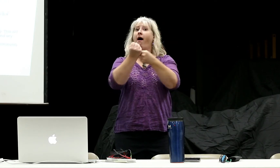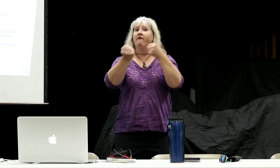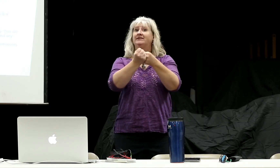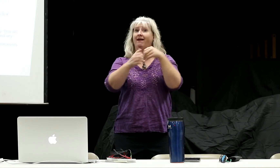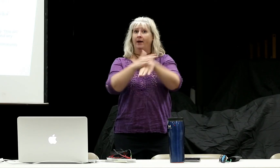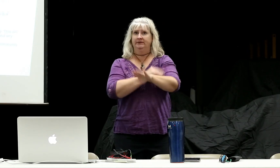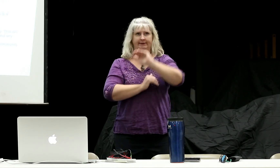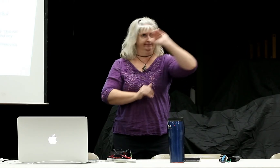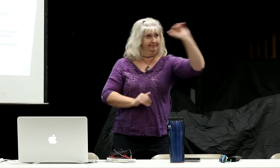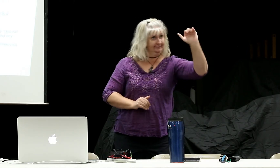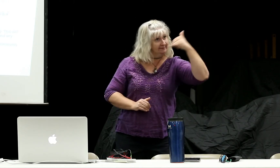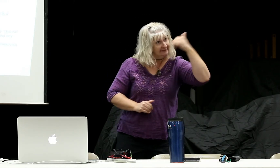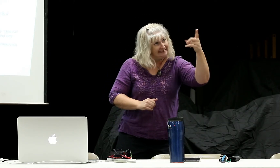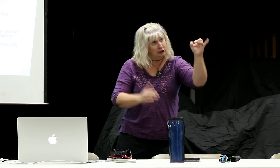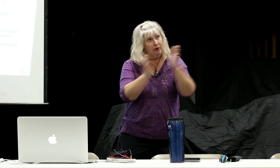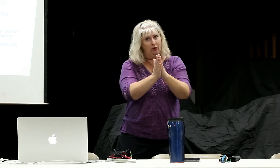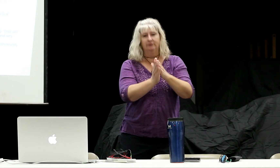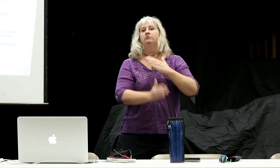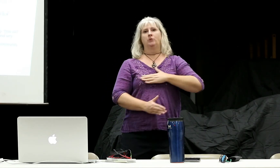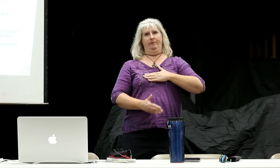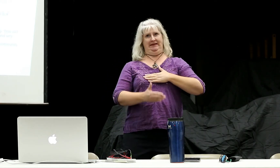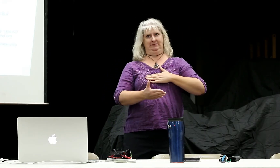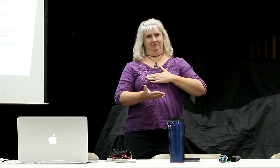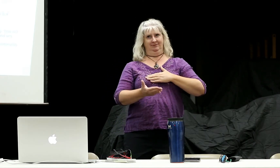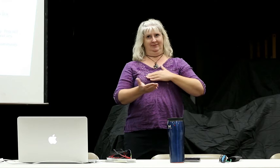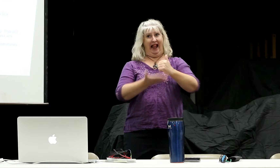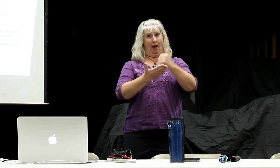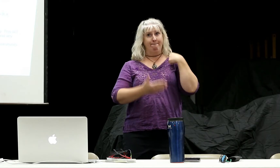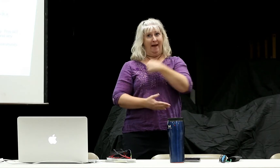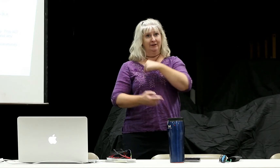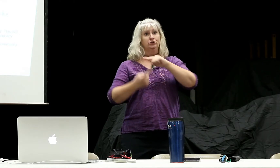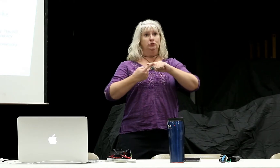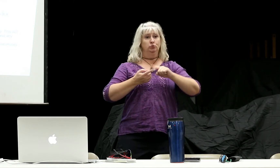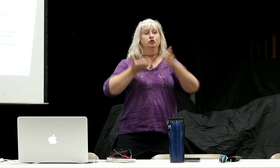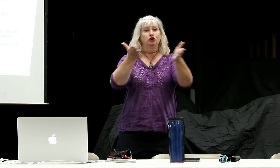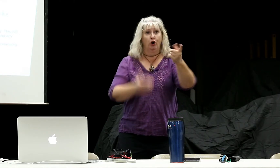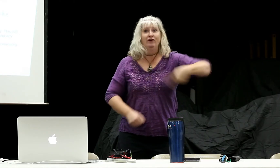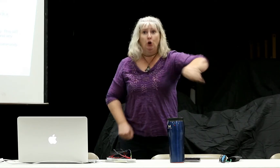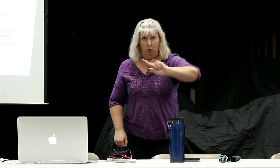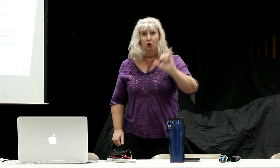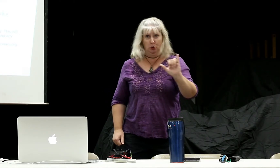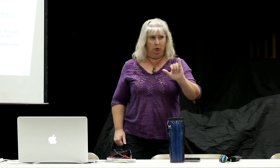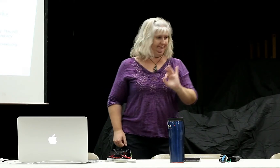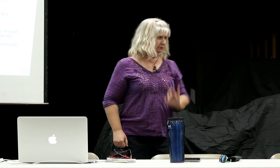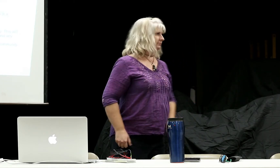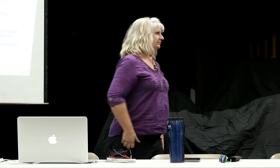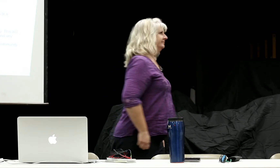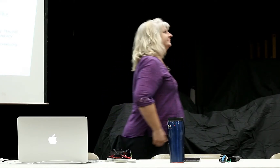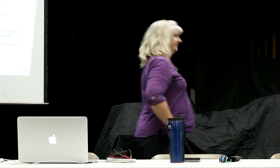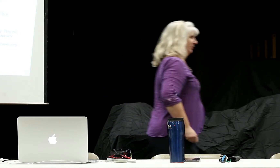So that's another thing, like what Jesus just mentioned too about VRI and the use of technology,